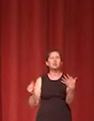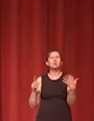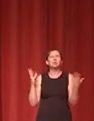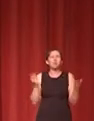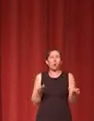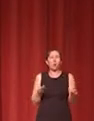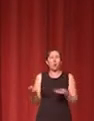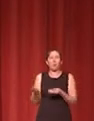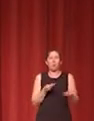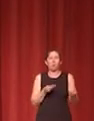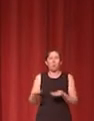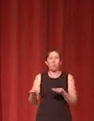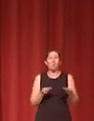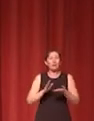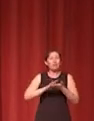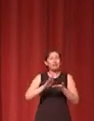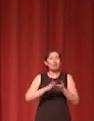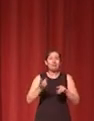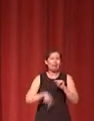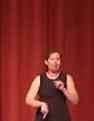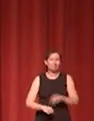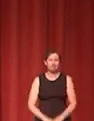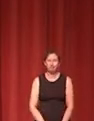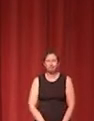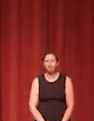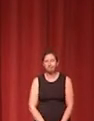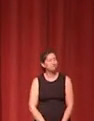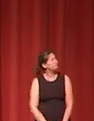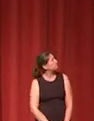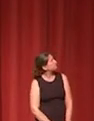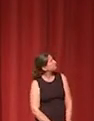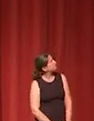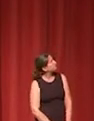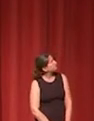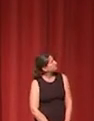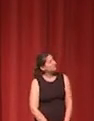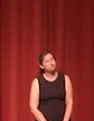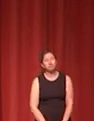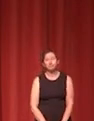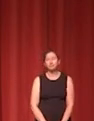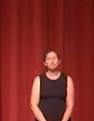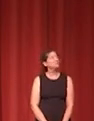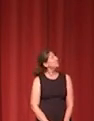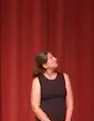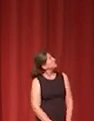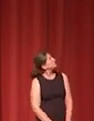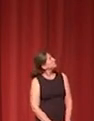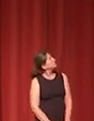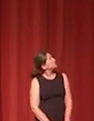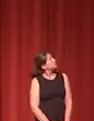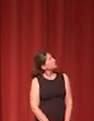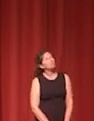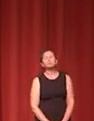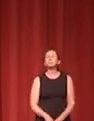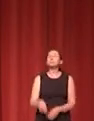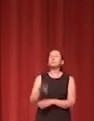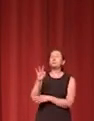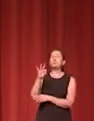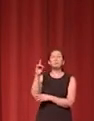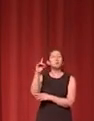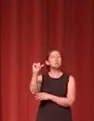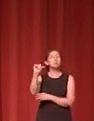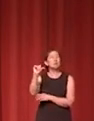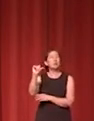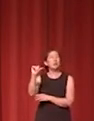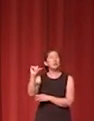rid of the underlying damage. Next slide. So again, with the FDA treatments for